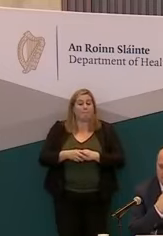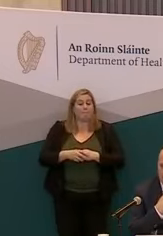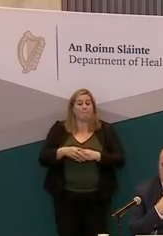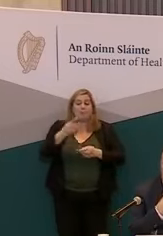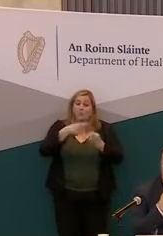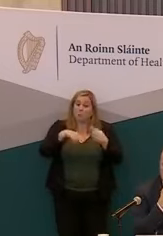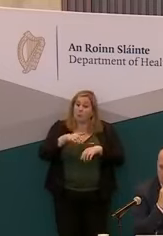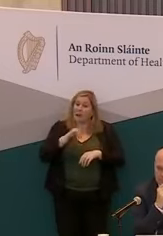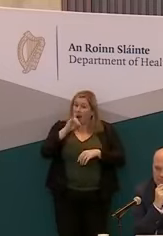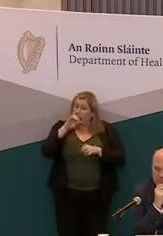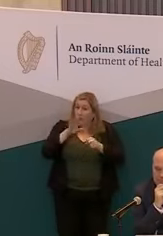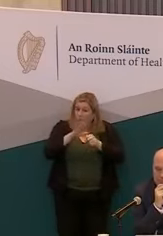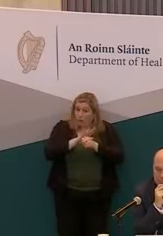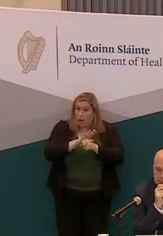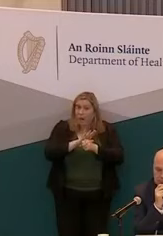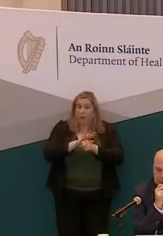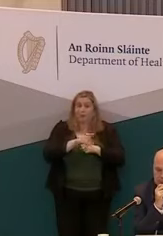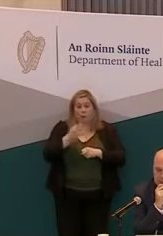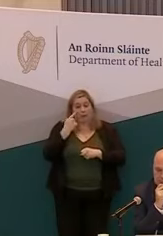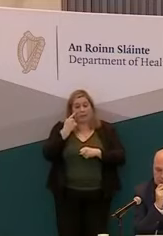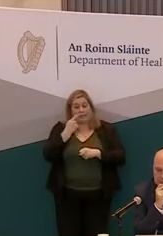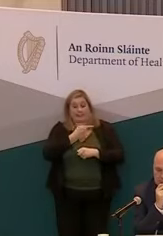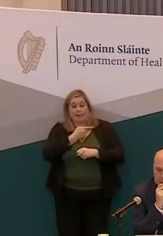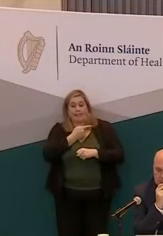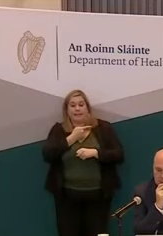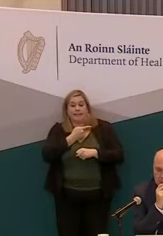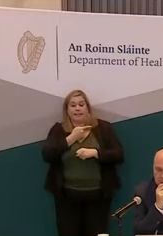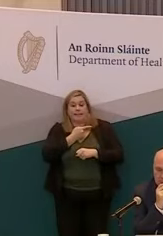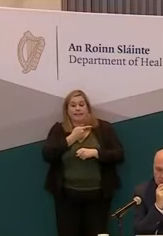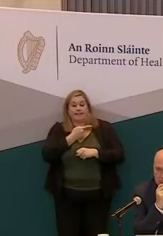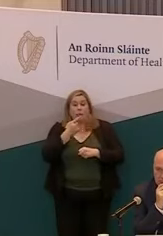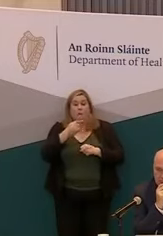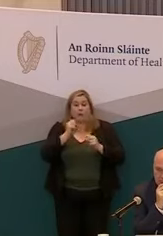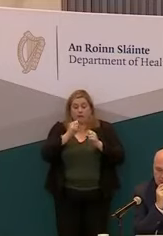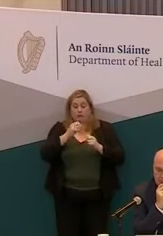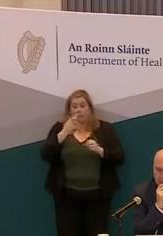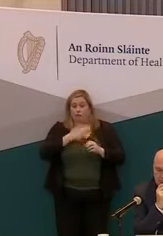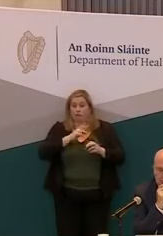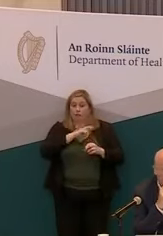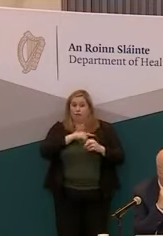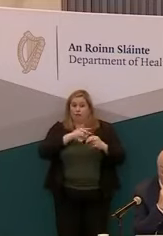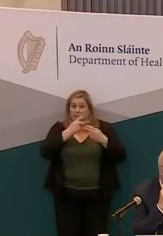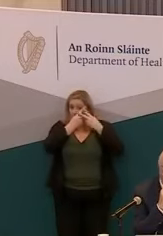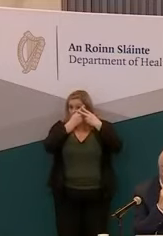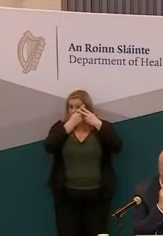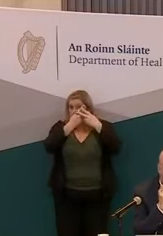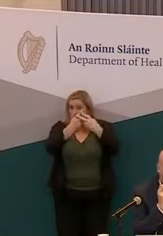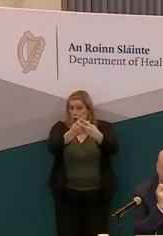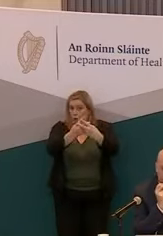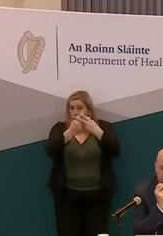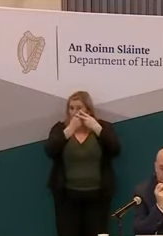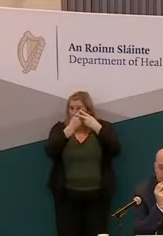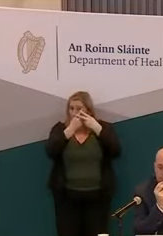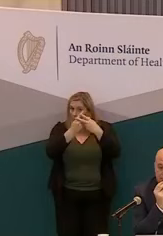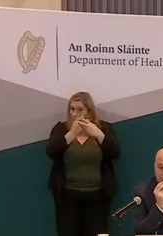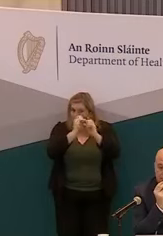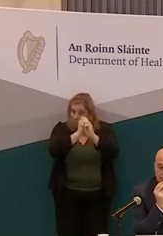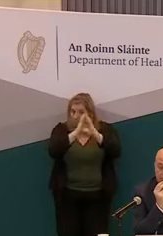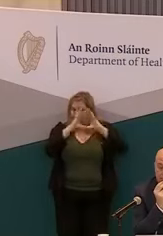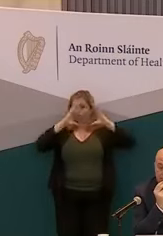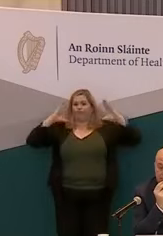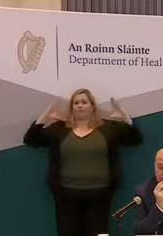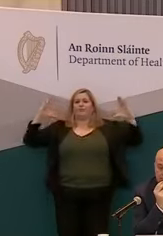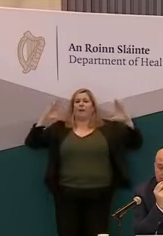hopeful that we're zooming in on just the month of May, really, with